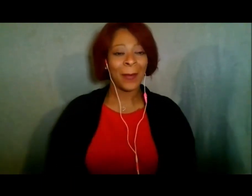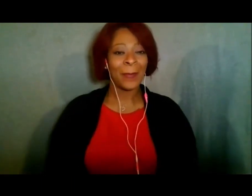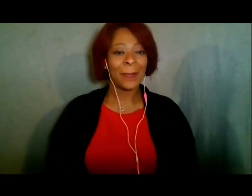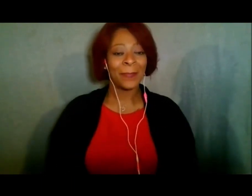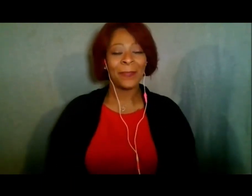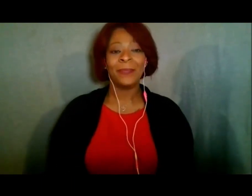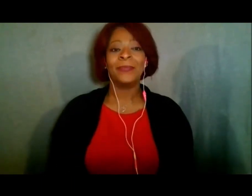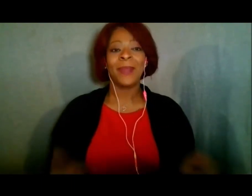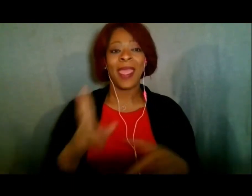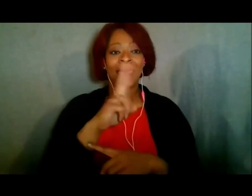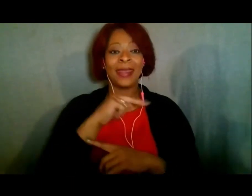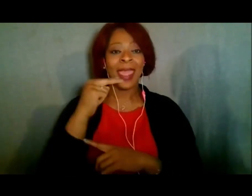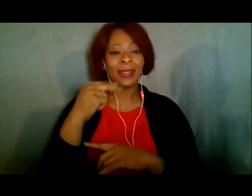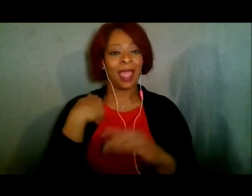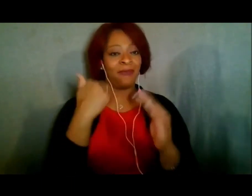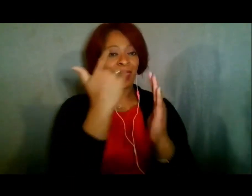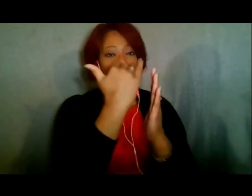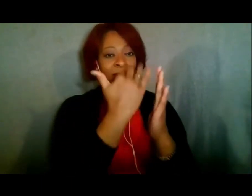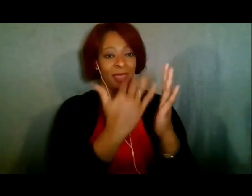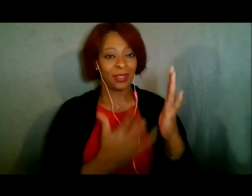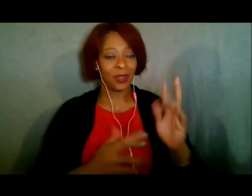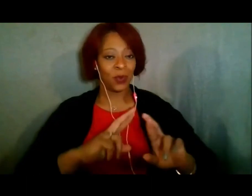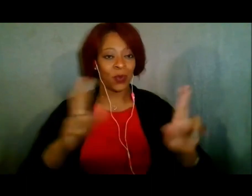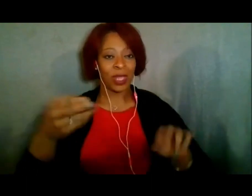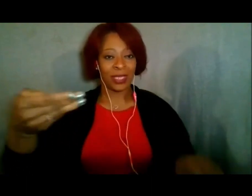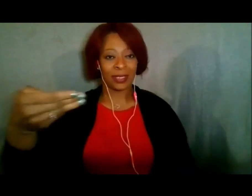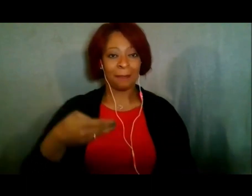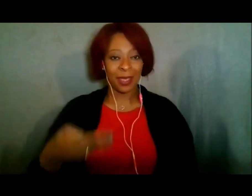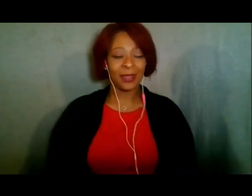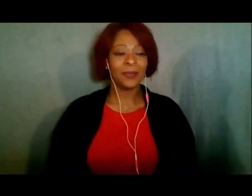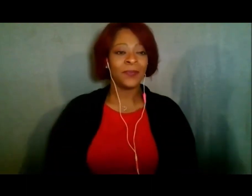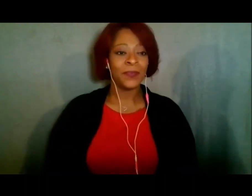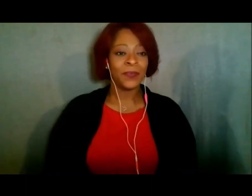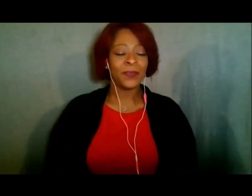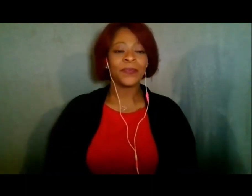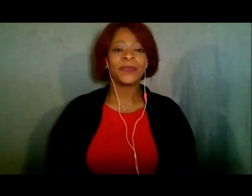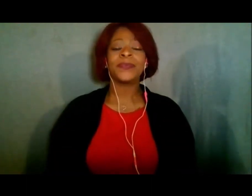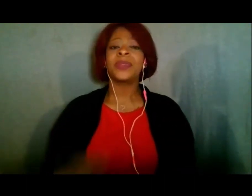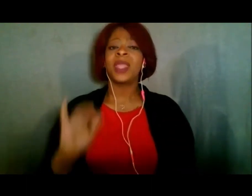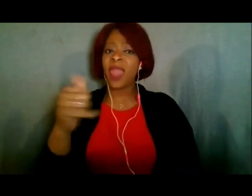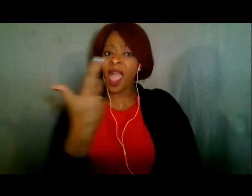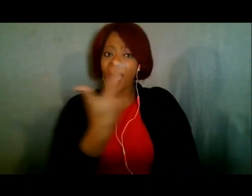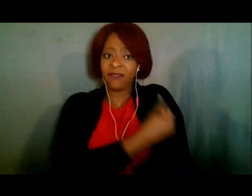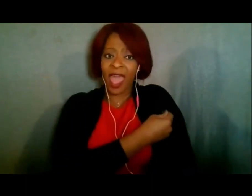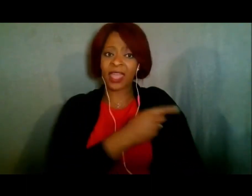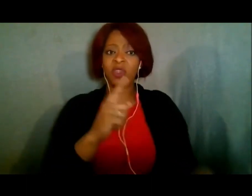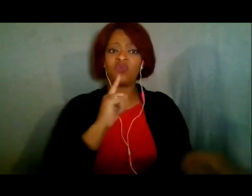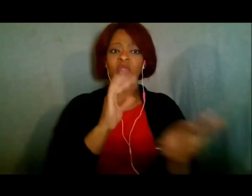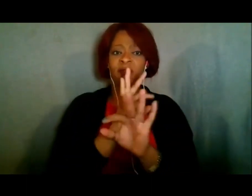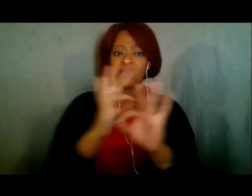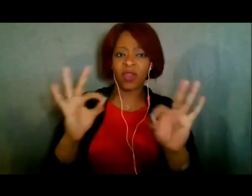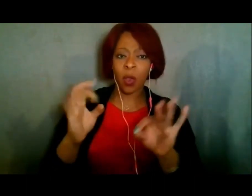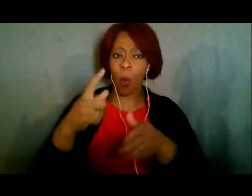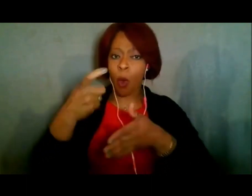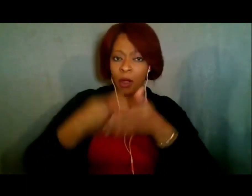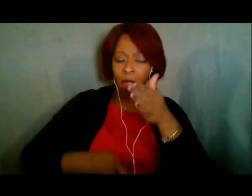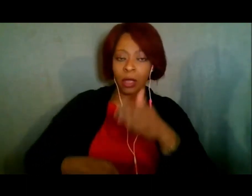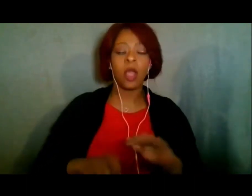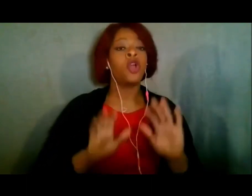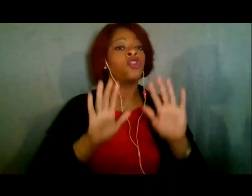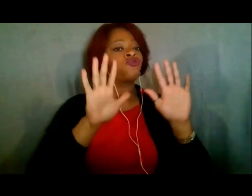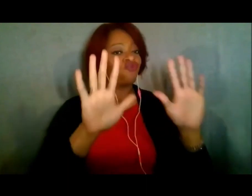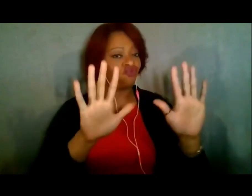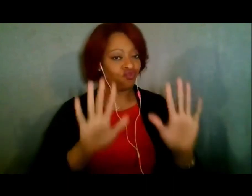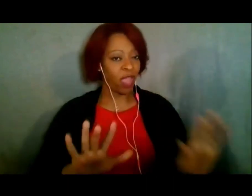Okay, we have a list right here that's been submitted. Is the vaccine free or is there a cost? Great